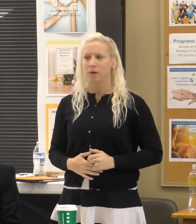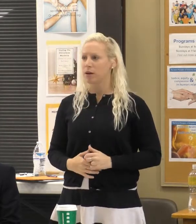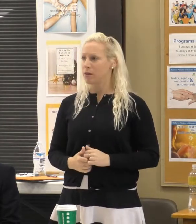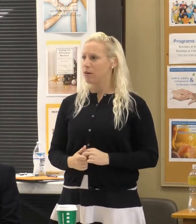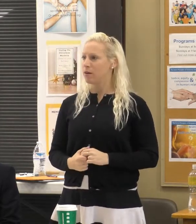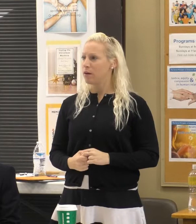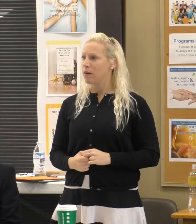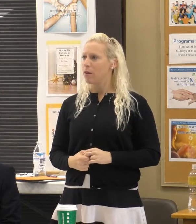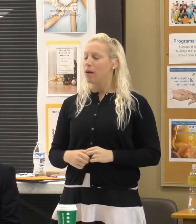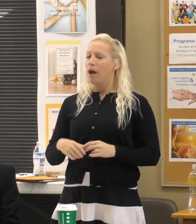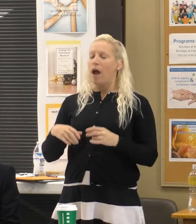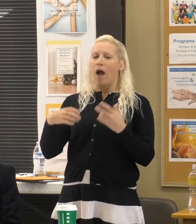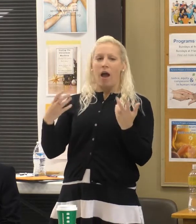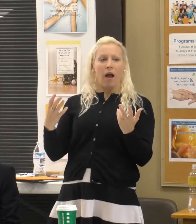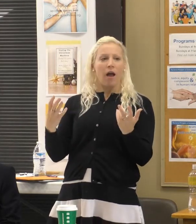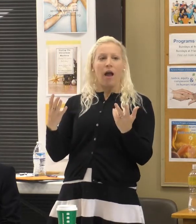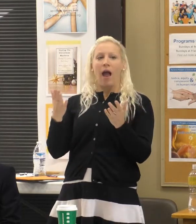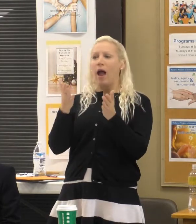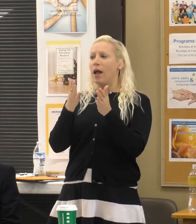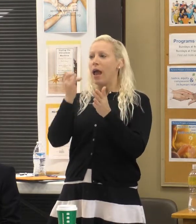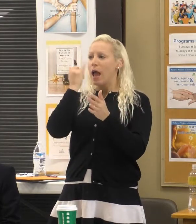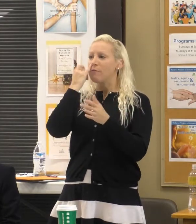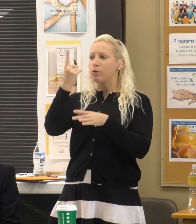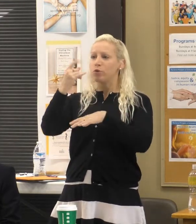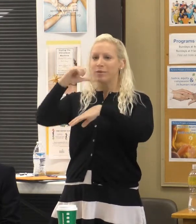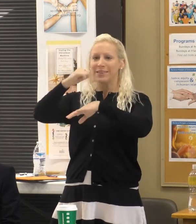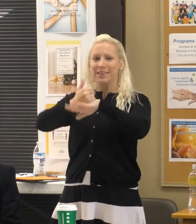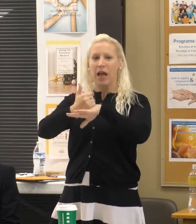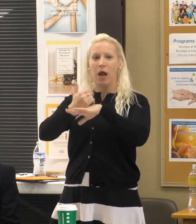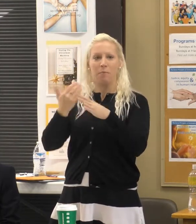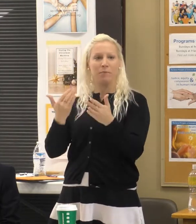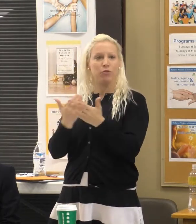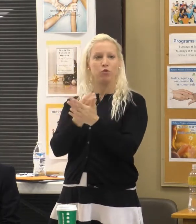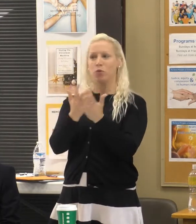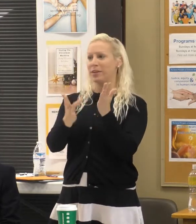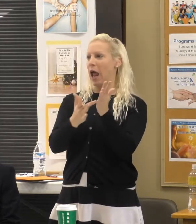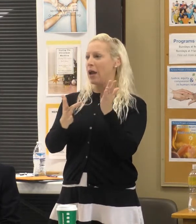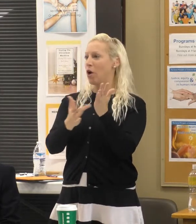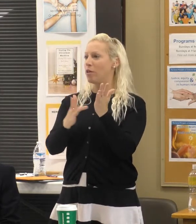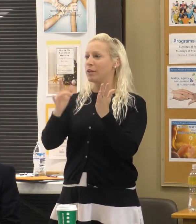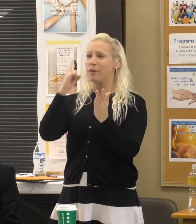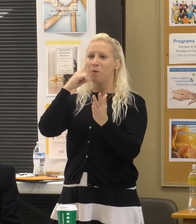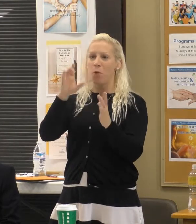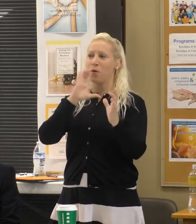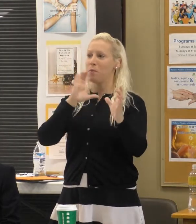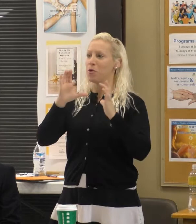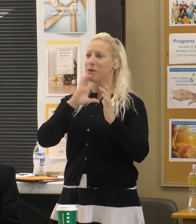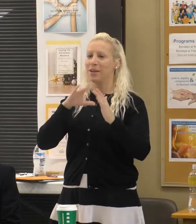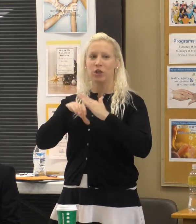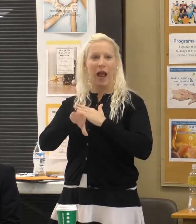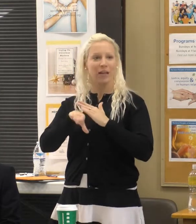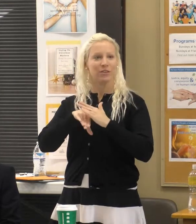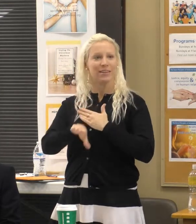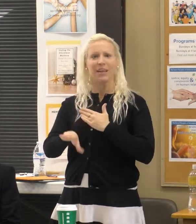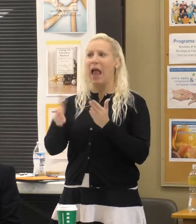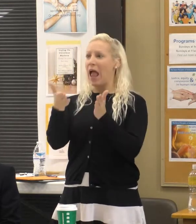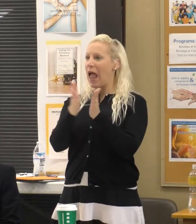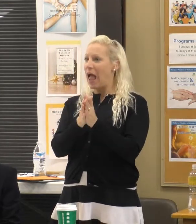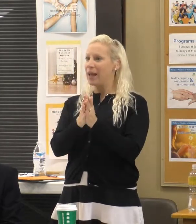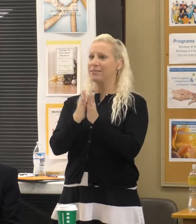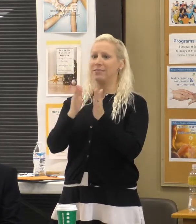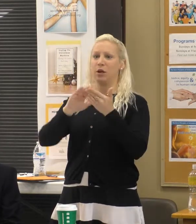Ask the deaf community for their opinion. Ask them if they prefer a live interpreter or VRI. Find out about